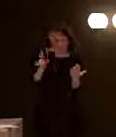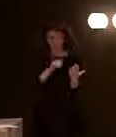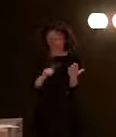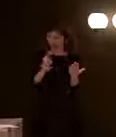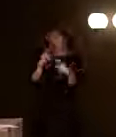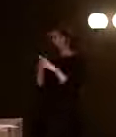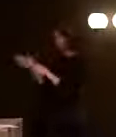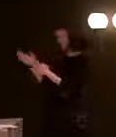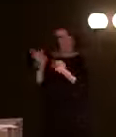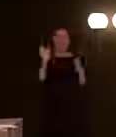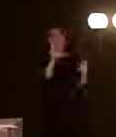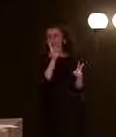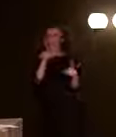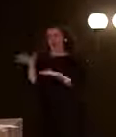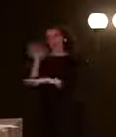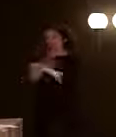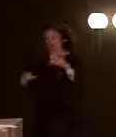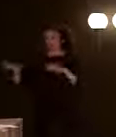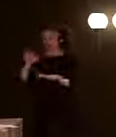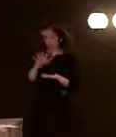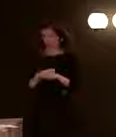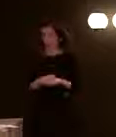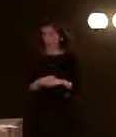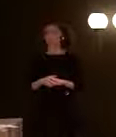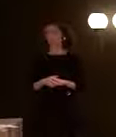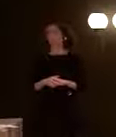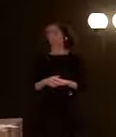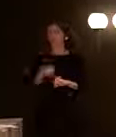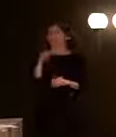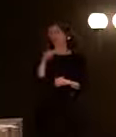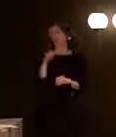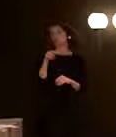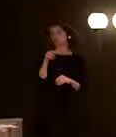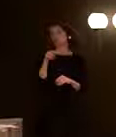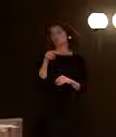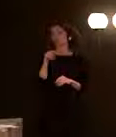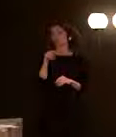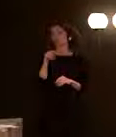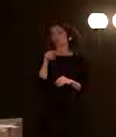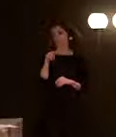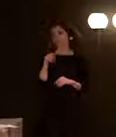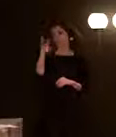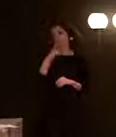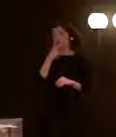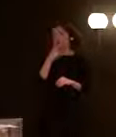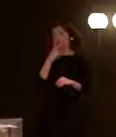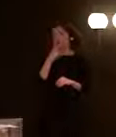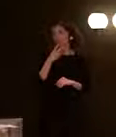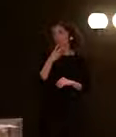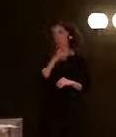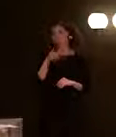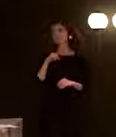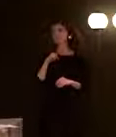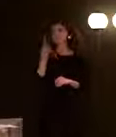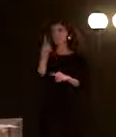Obviously, this is just a part of a longer instructional sequence. This was a culmination of it. And what you can see is a map.